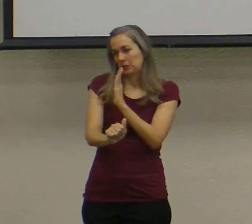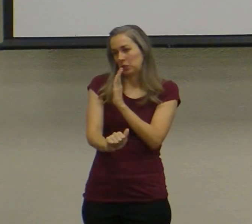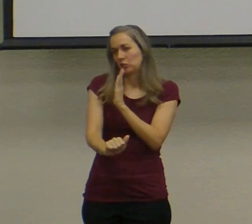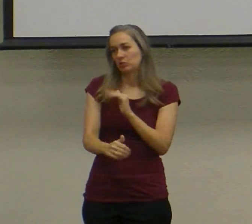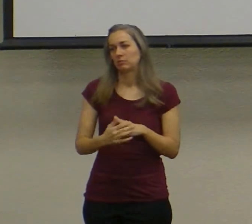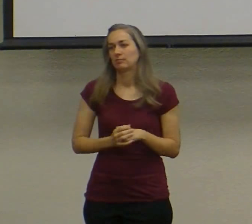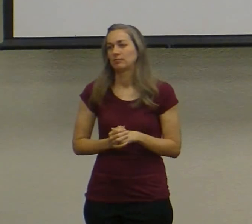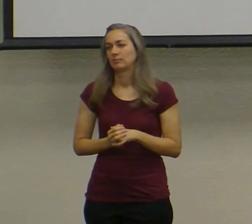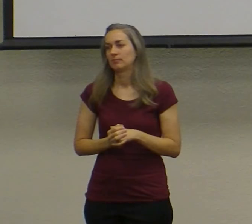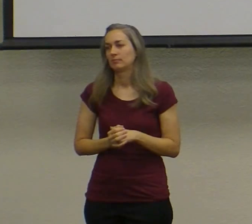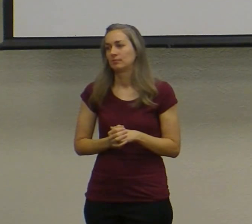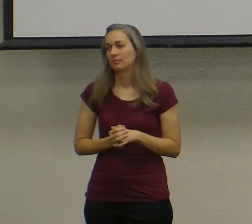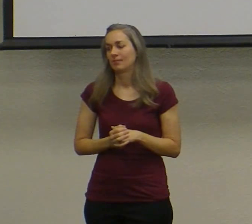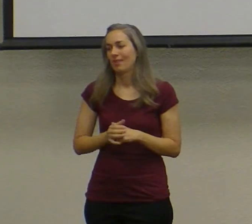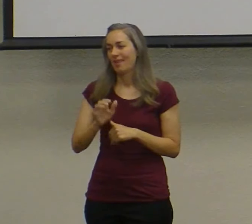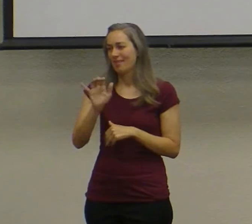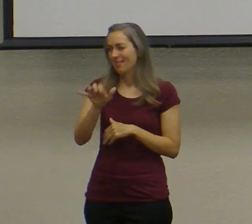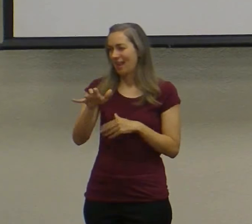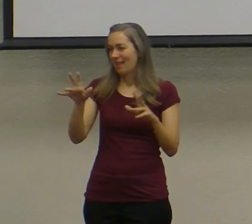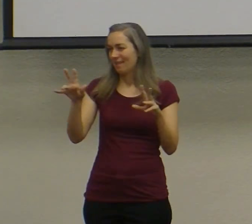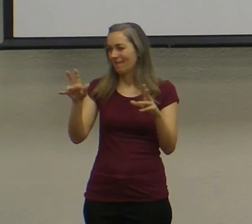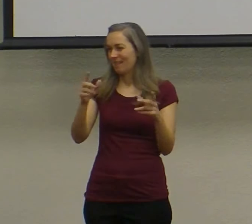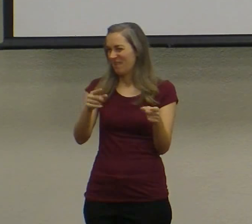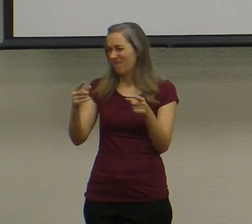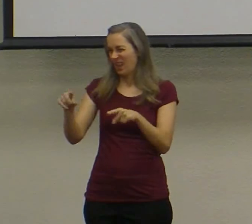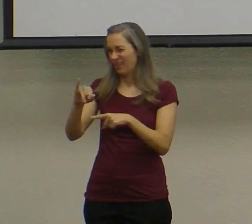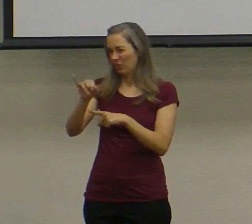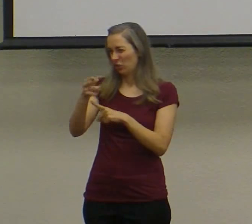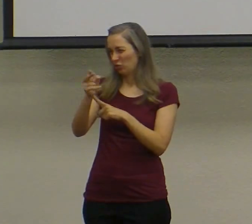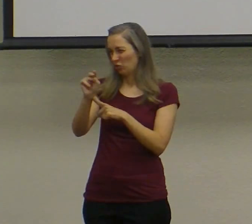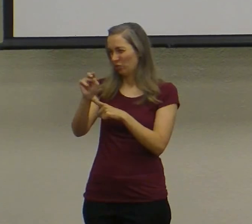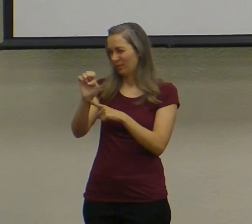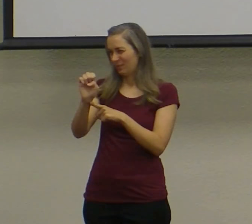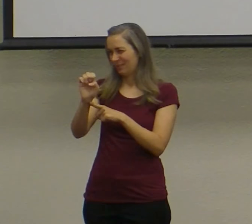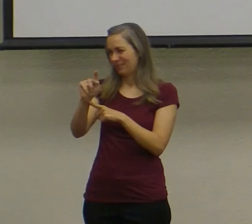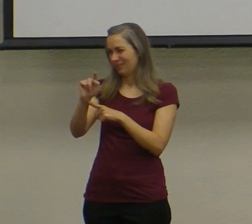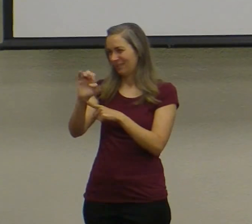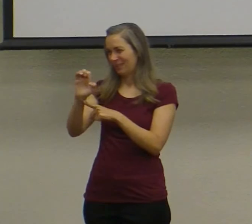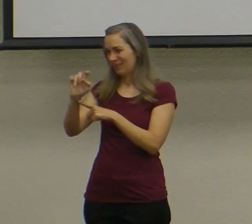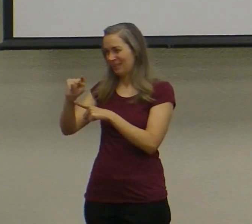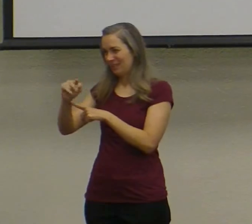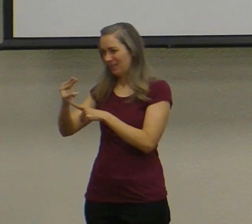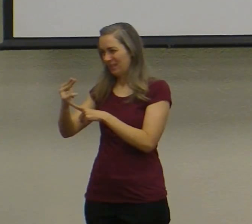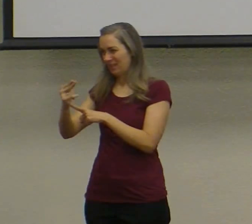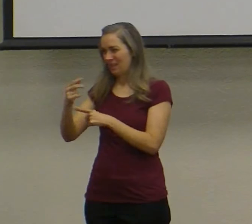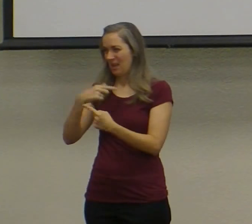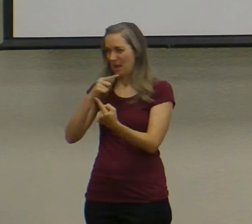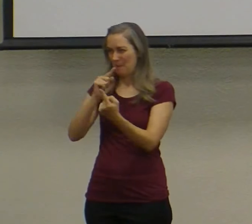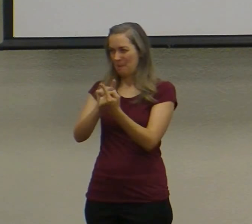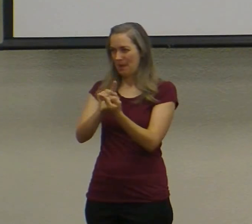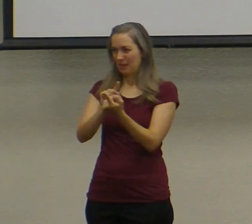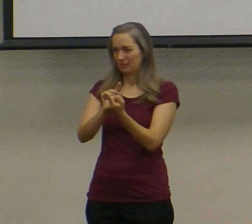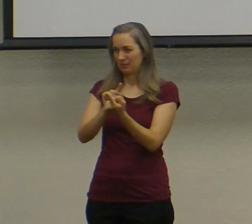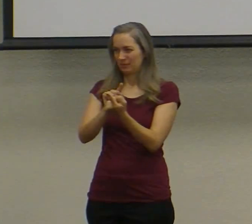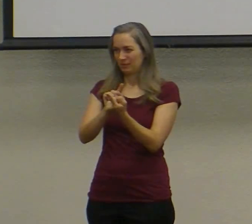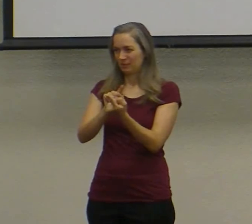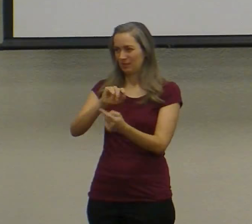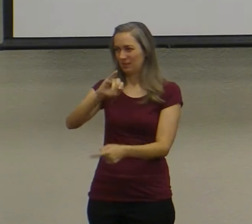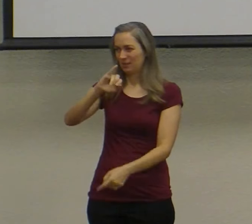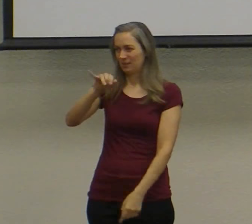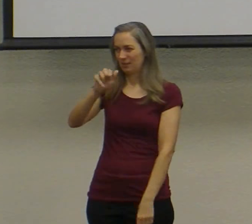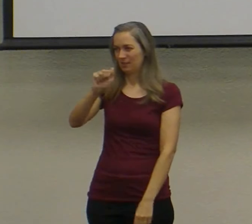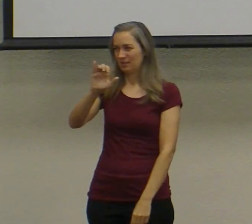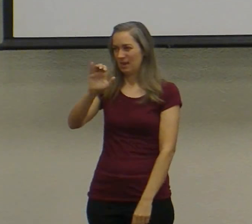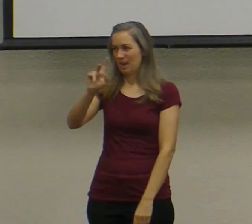at the Juneteenth event, this is who I run into. I run into Jack Evans, Herb Evans, as a matter of fact, right? Run into his